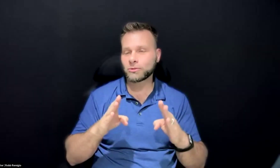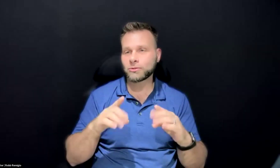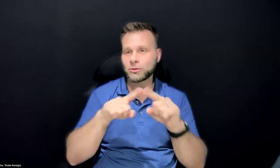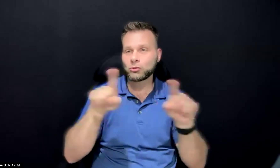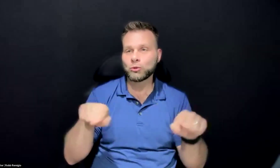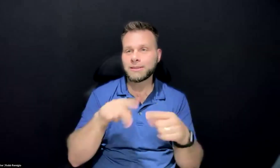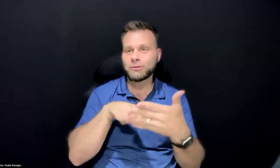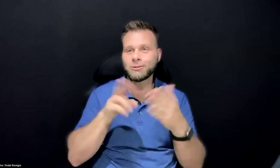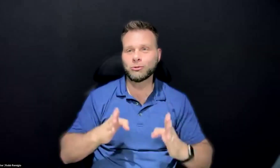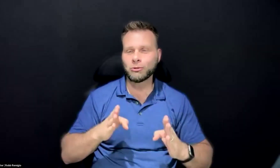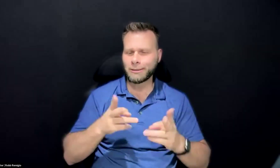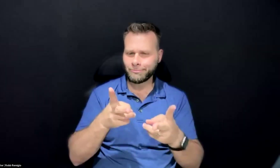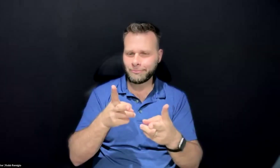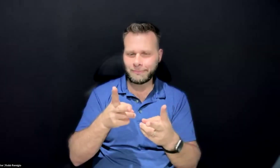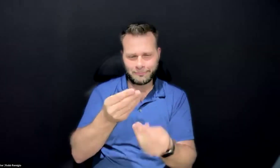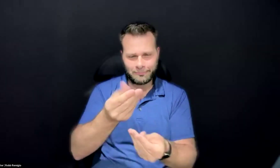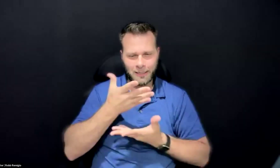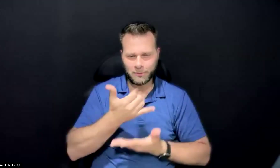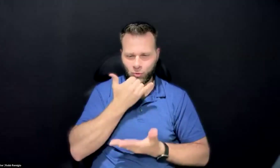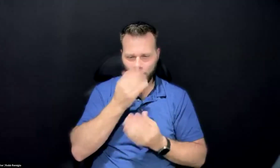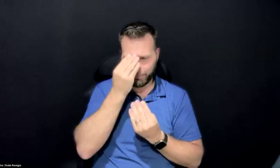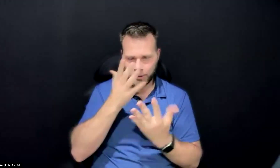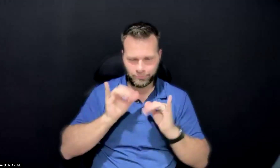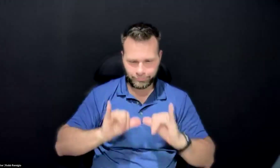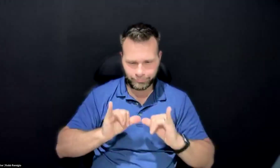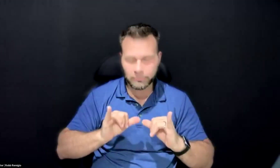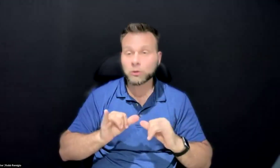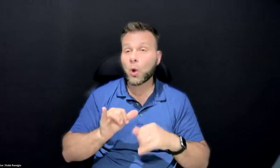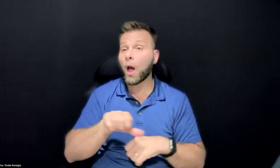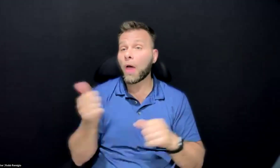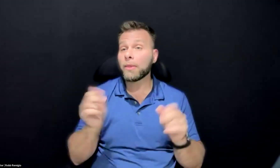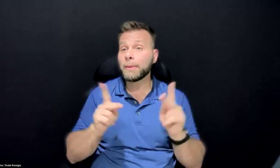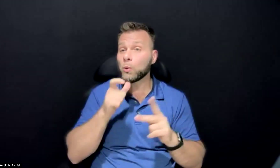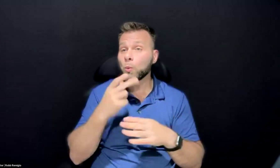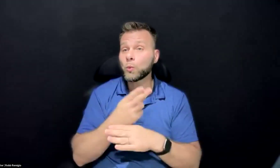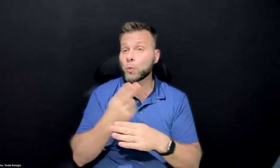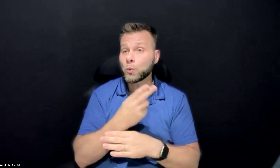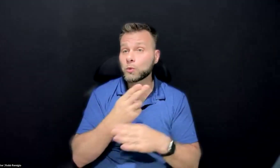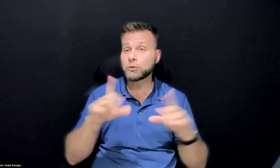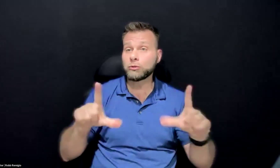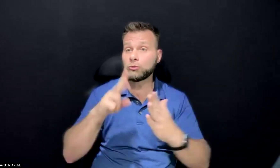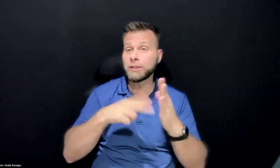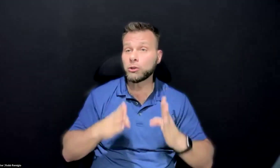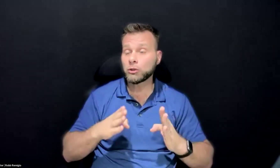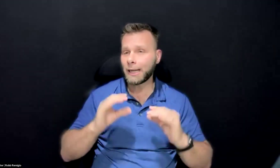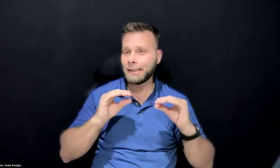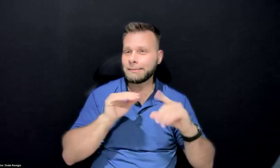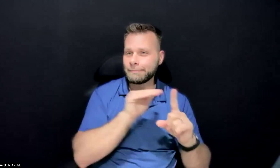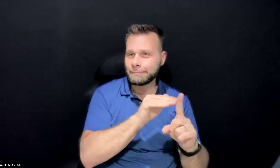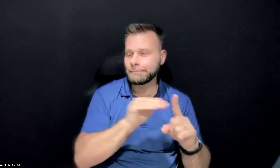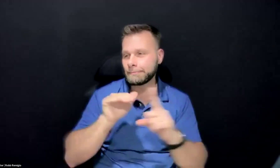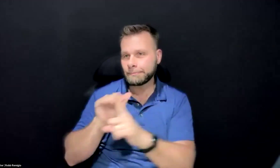So, I counsel other screen reader users, if you're going to learn one of these two, either PowerPoint